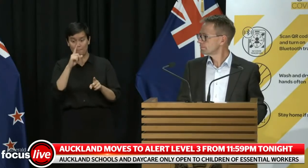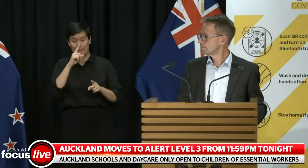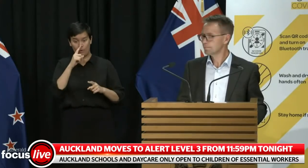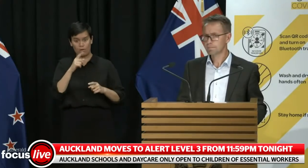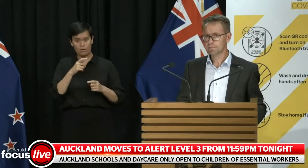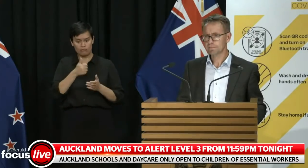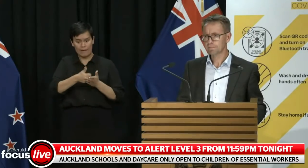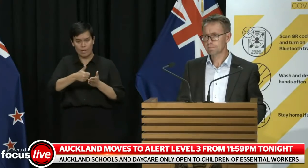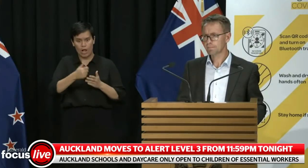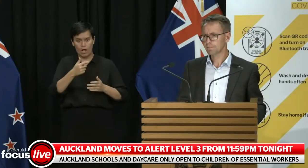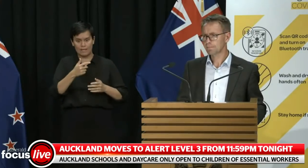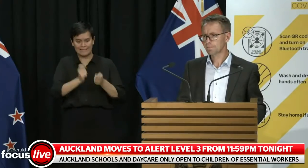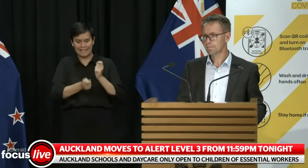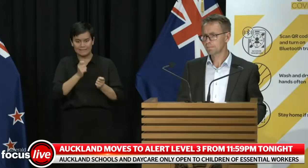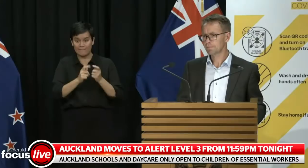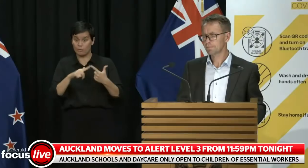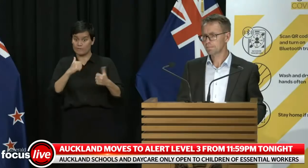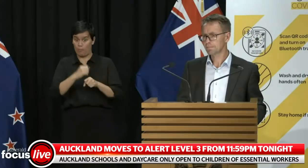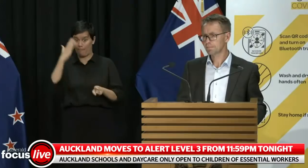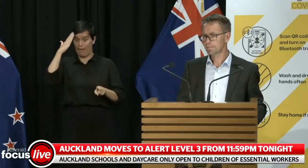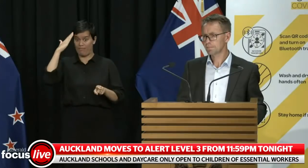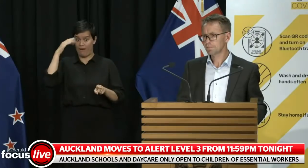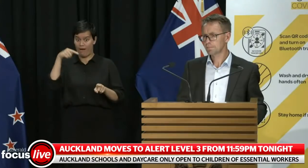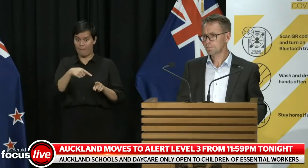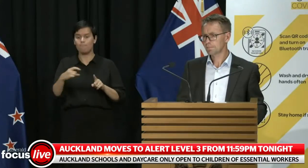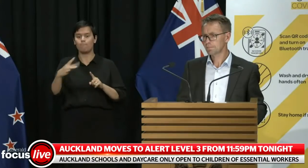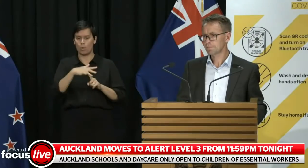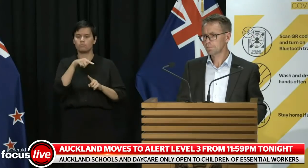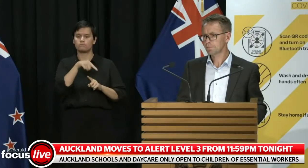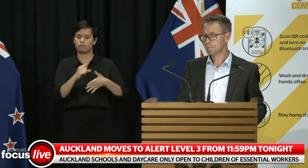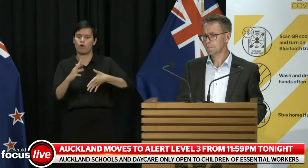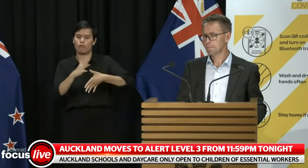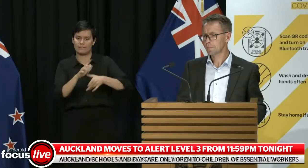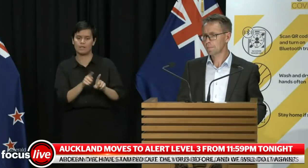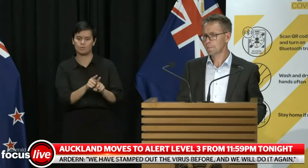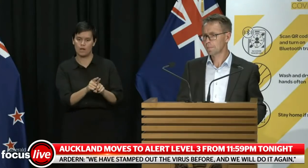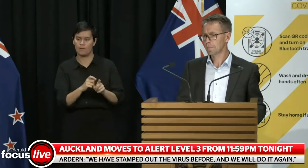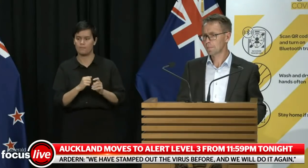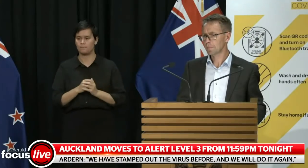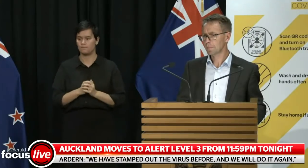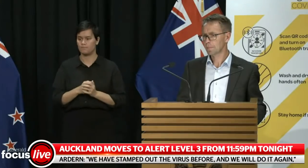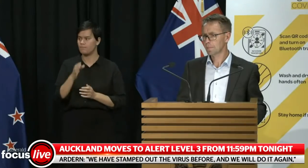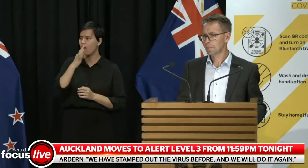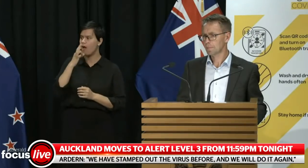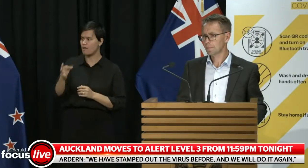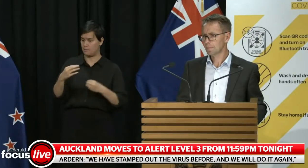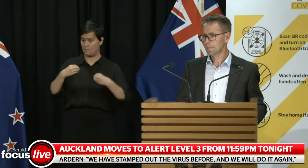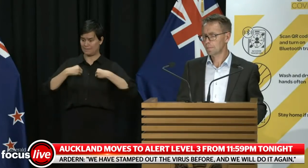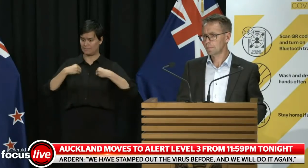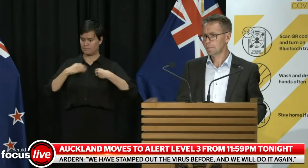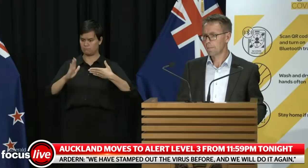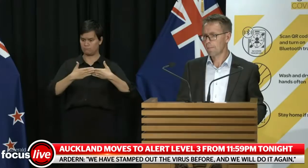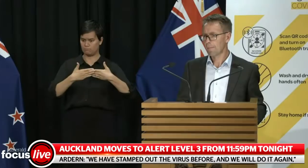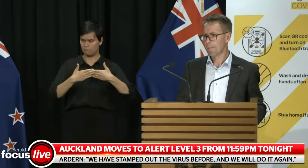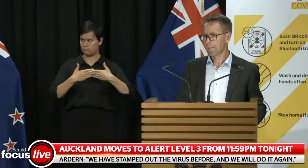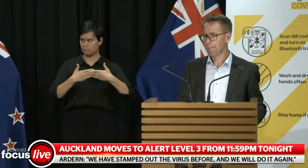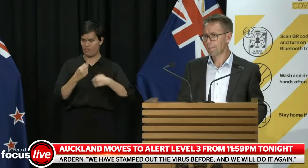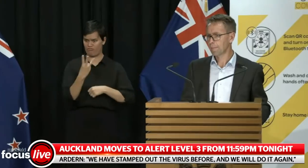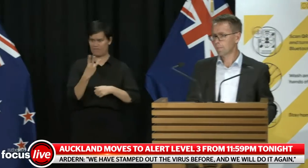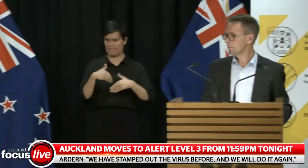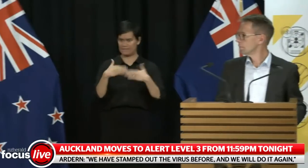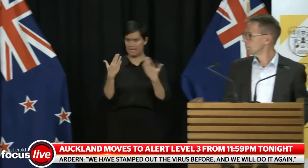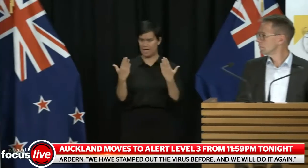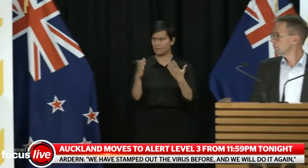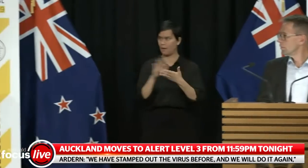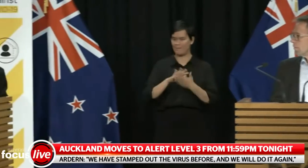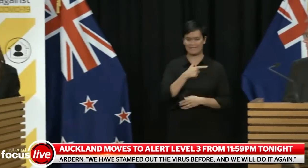would be first. Yeah. Just confirm Thomas, that and then I'll come to Jason. No economic support for any businesses for the next 72 hours, but a lot of hope that it may lift. If it's sooner. longer